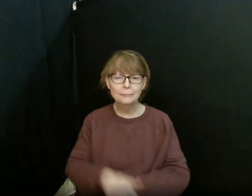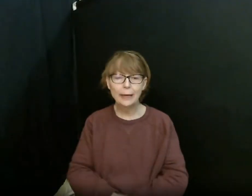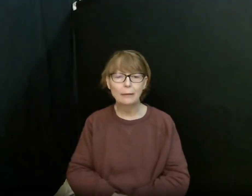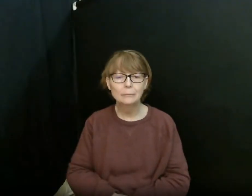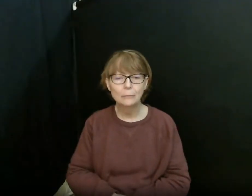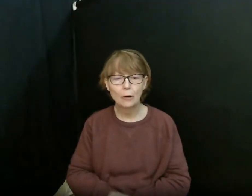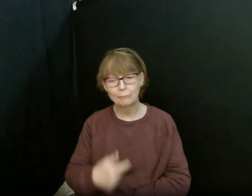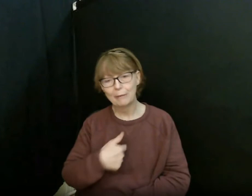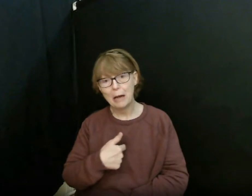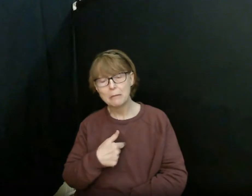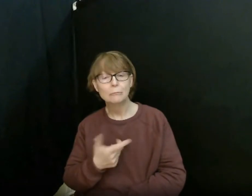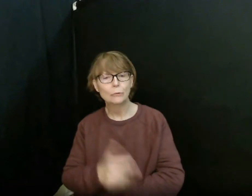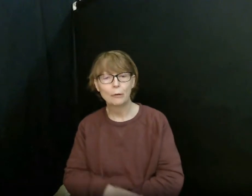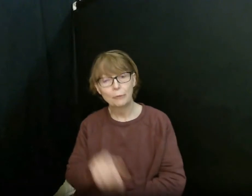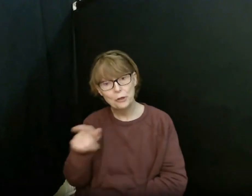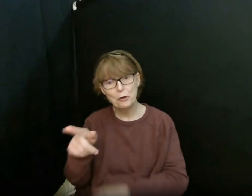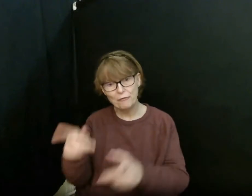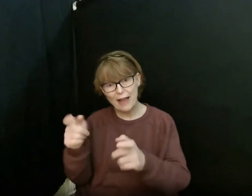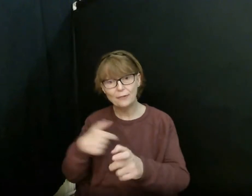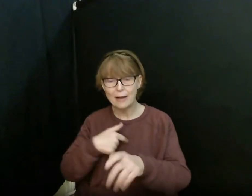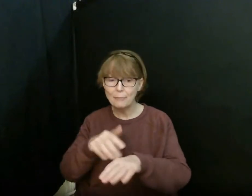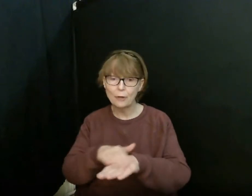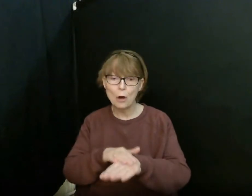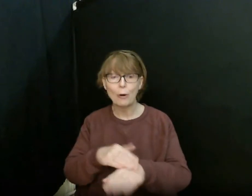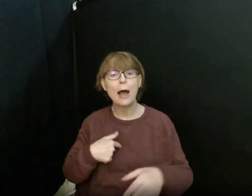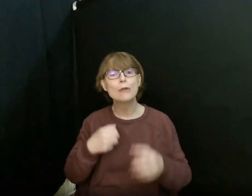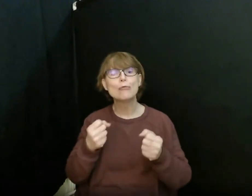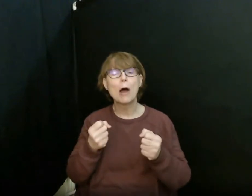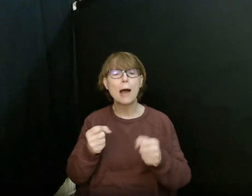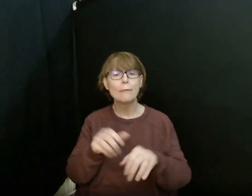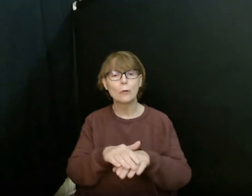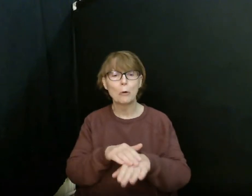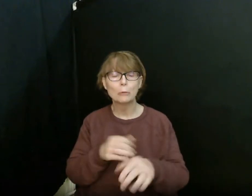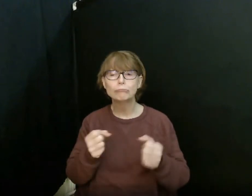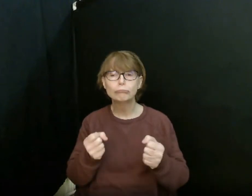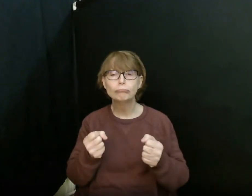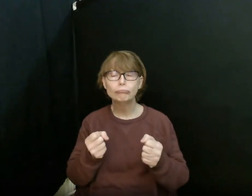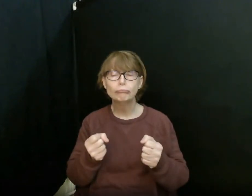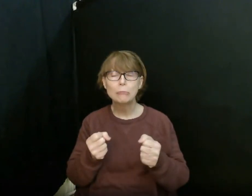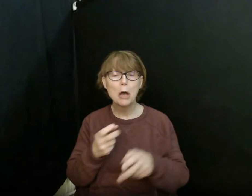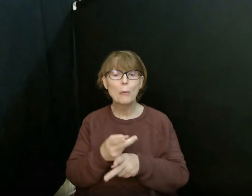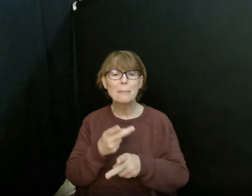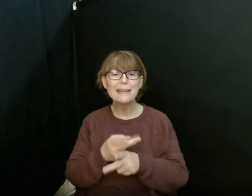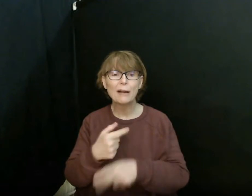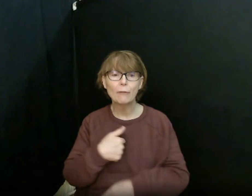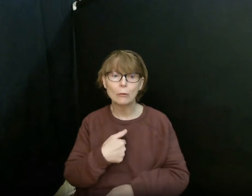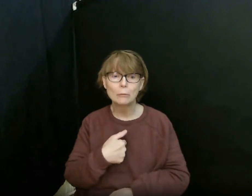Yeah, Okay. or no, you're fast. I'm slow, or I drive slower. Mhm. I want to be careful.